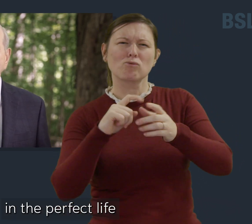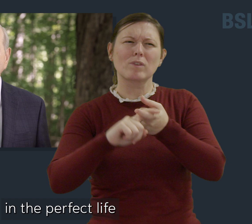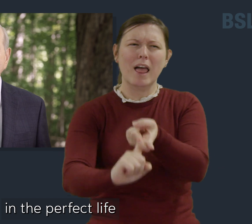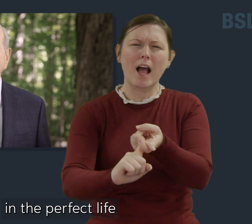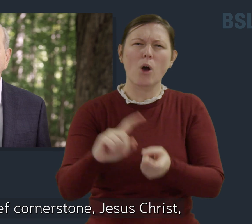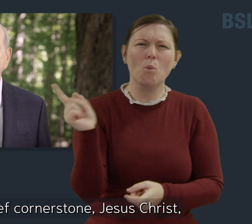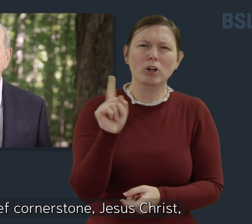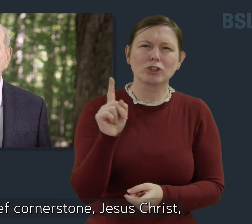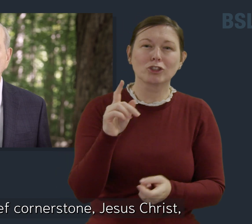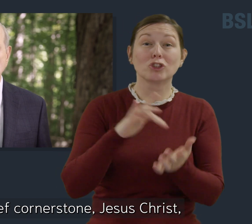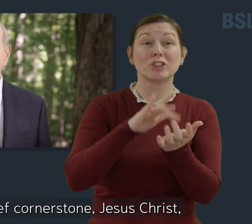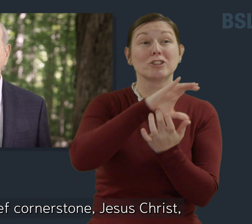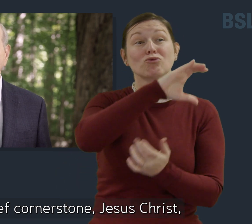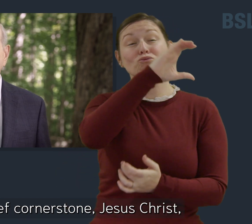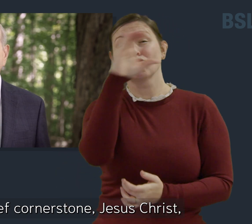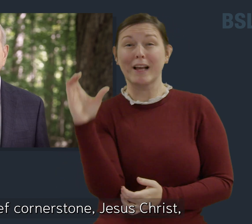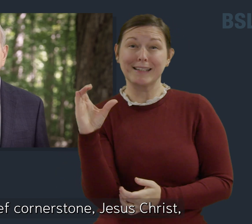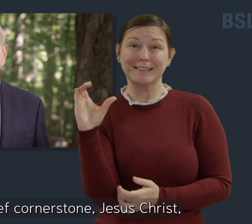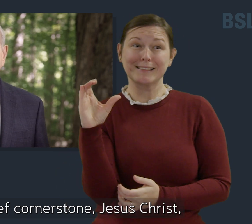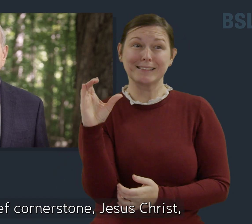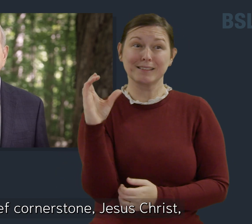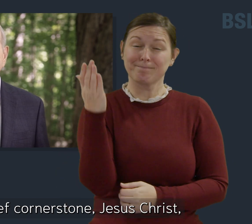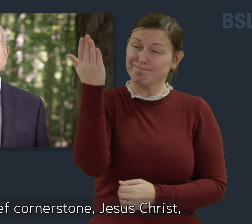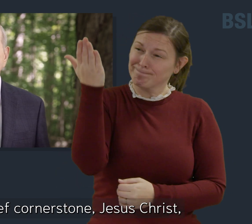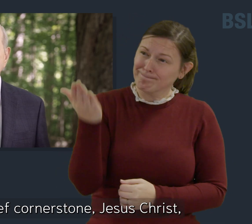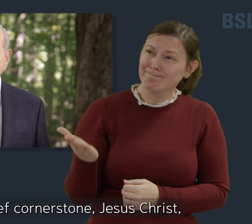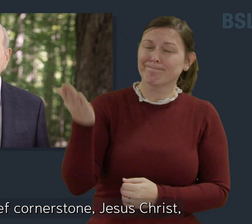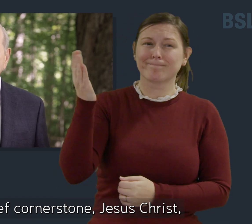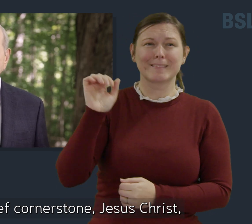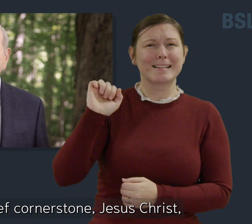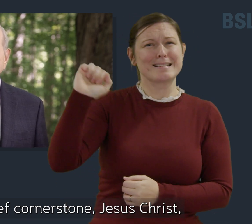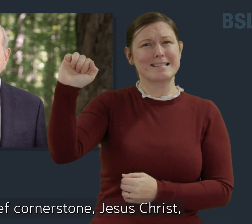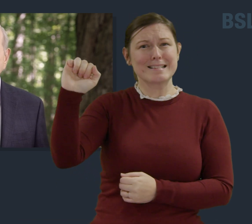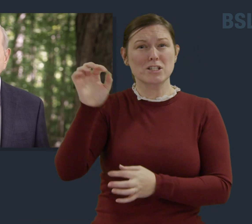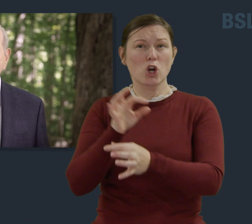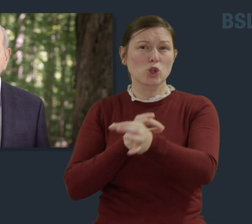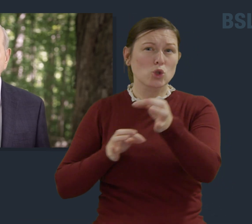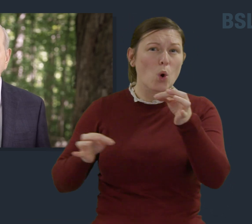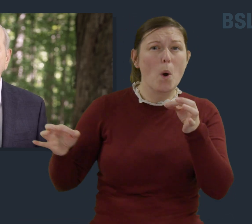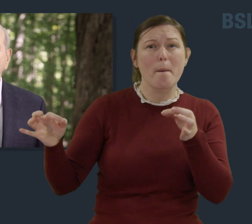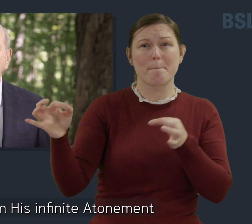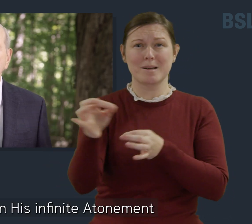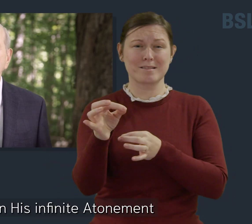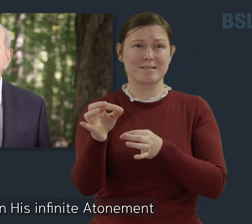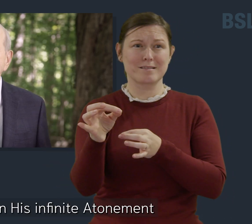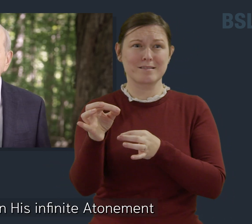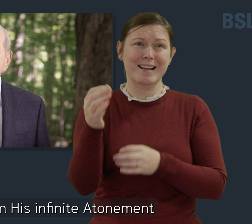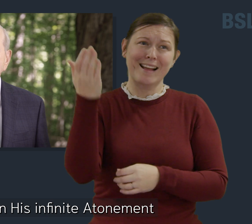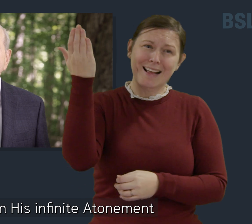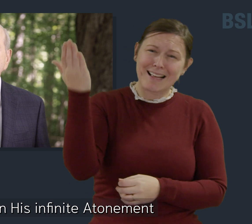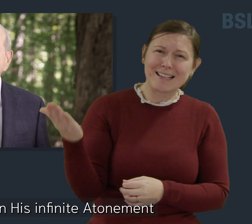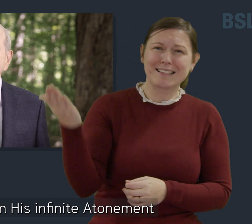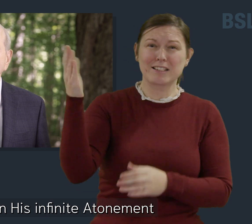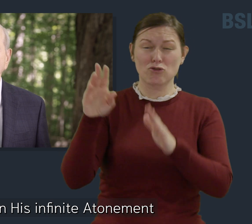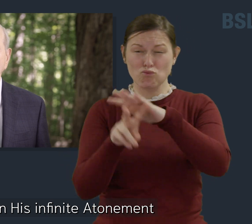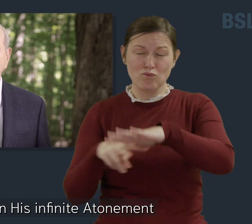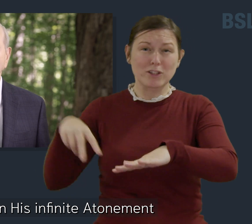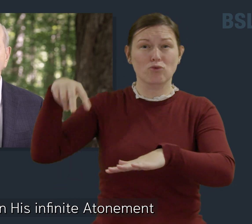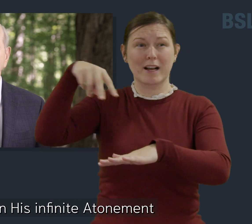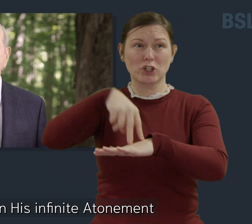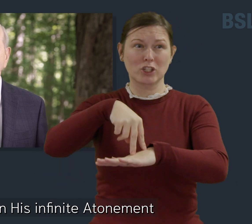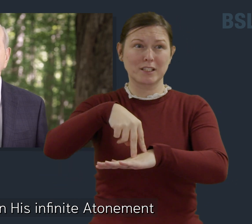perfect life of its chief cornerstone, Jesus Christ, and in his